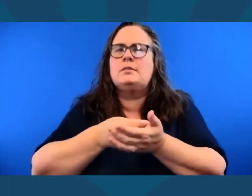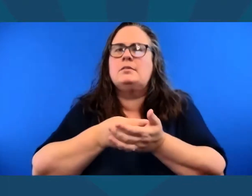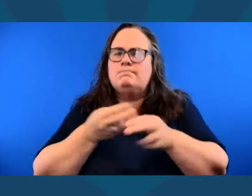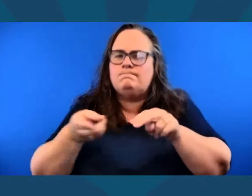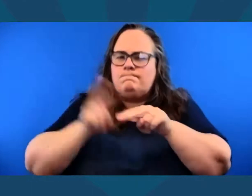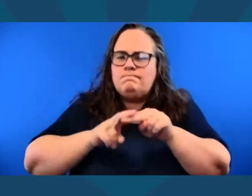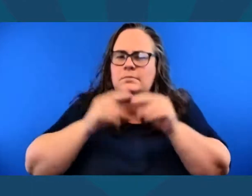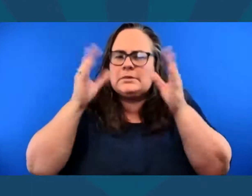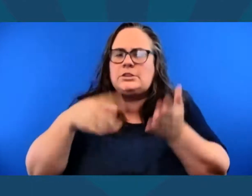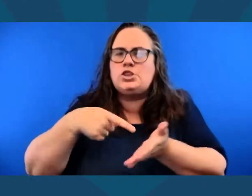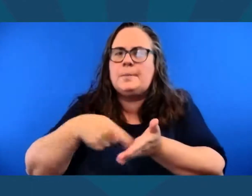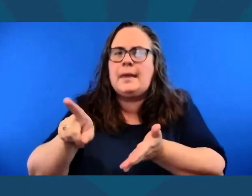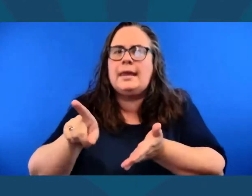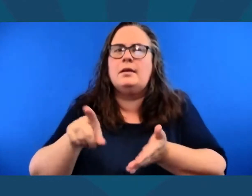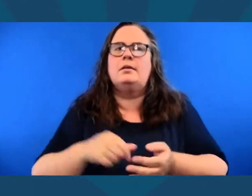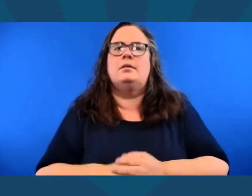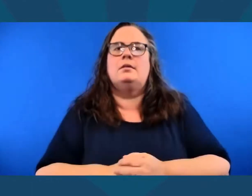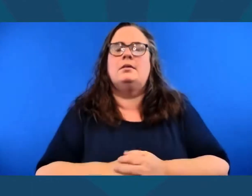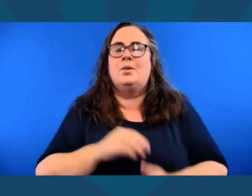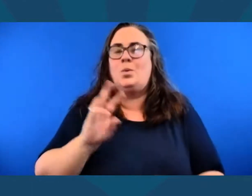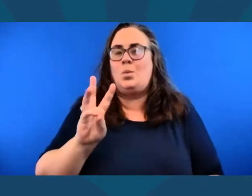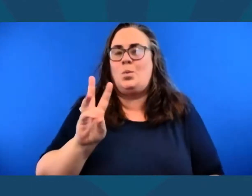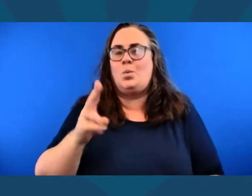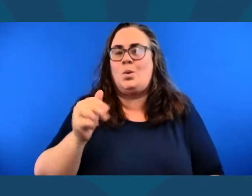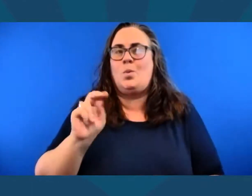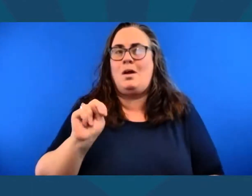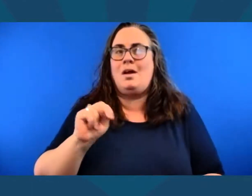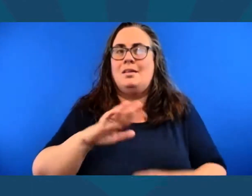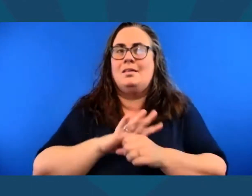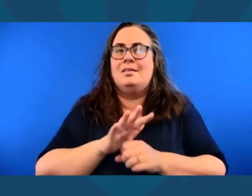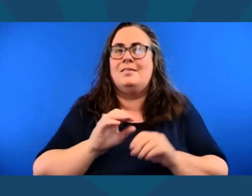education funding and teacher pay increases.